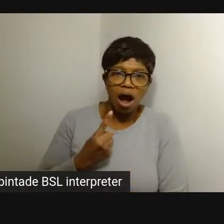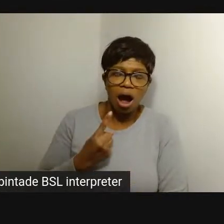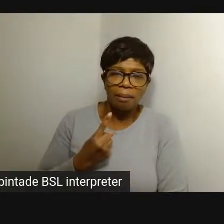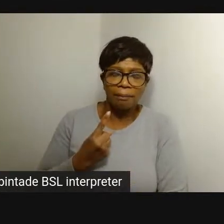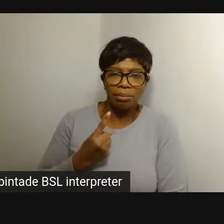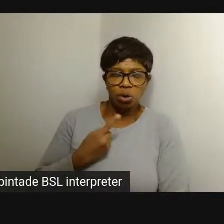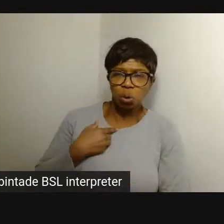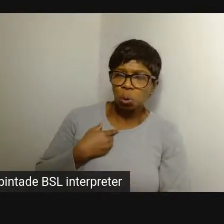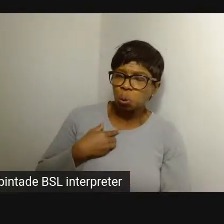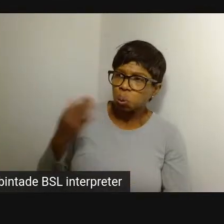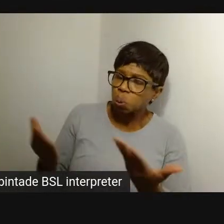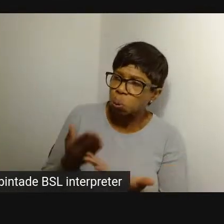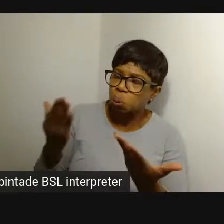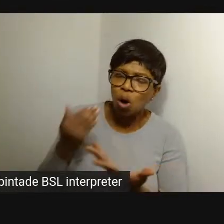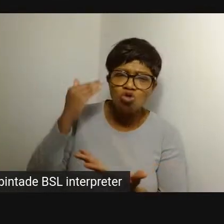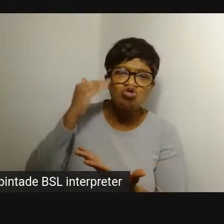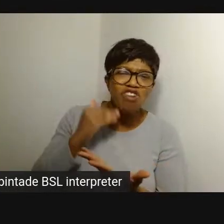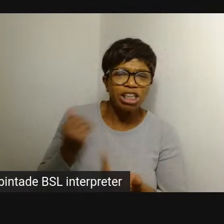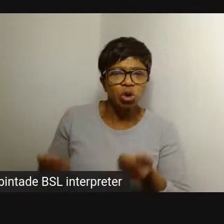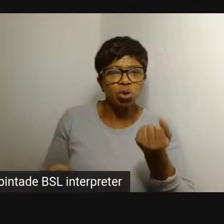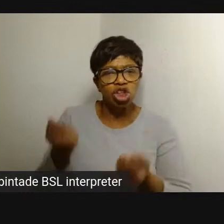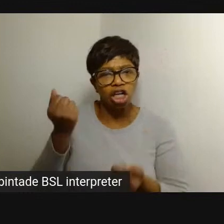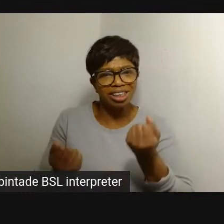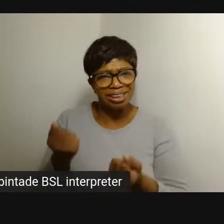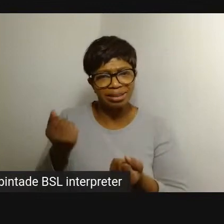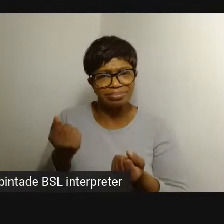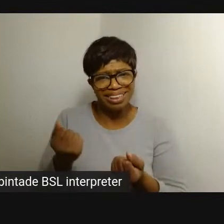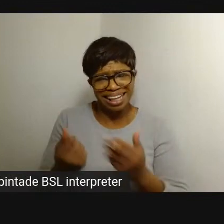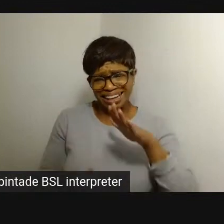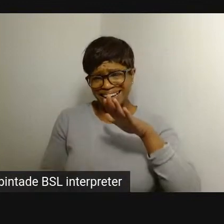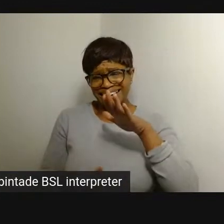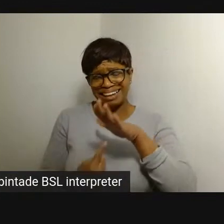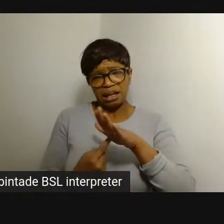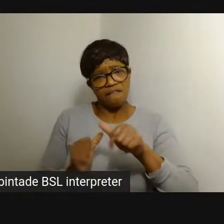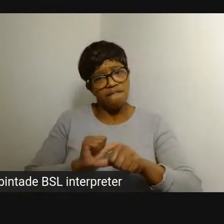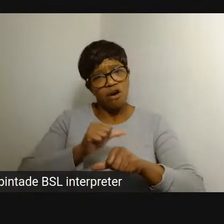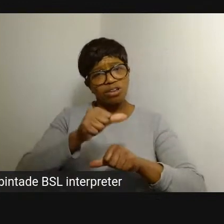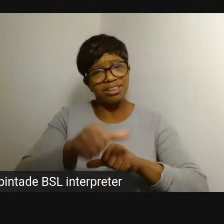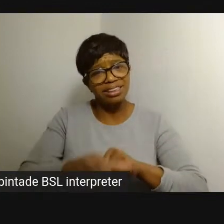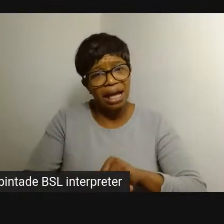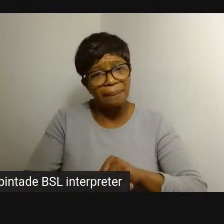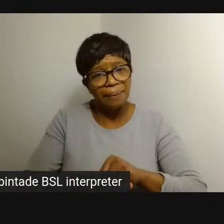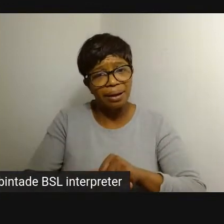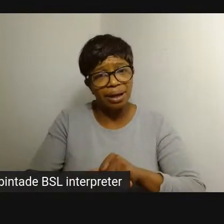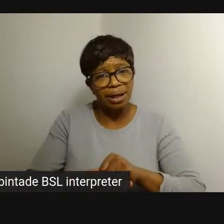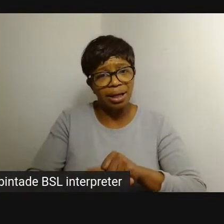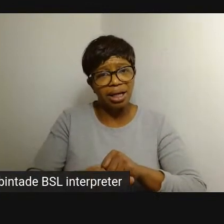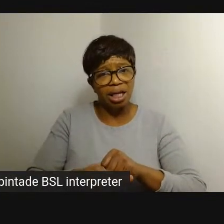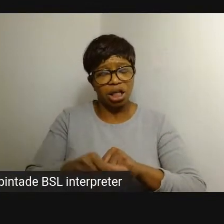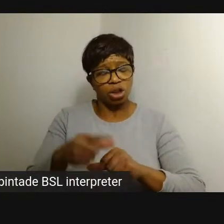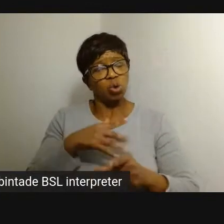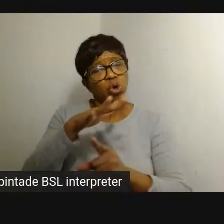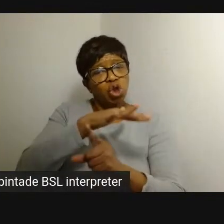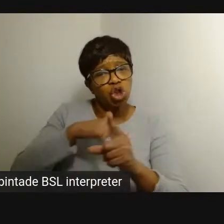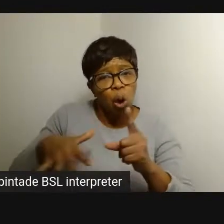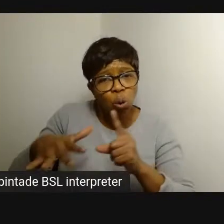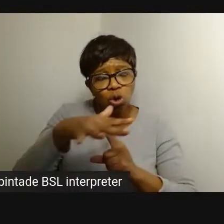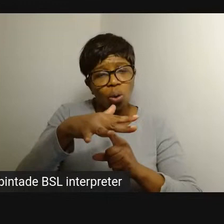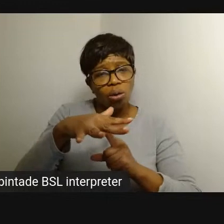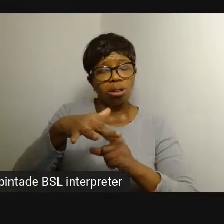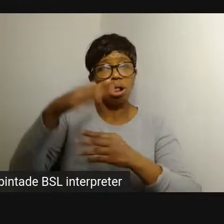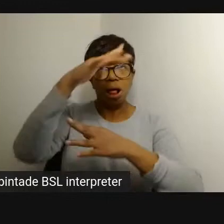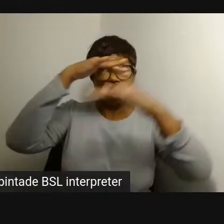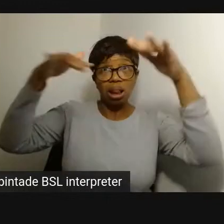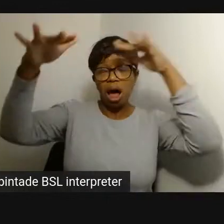justice as a key first step to social, climate, and economic justice and freedom.